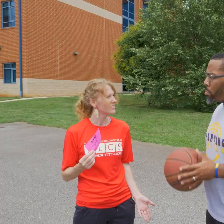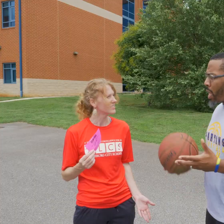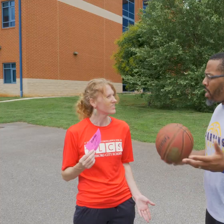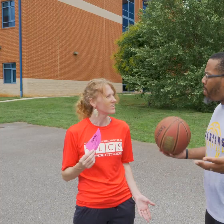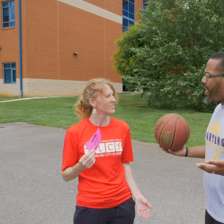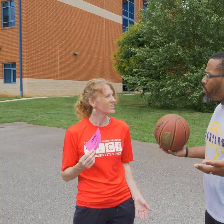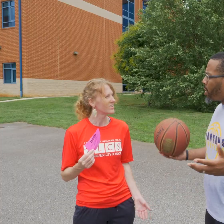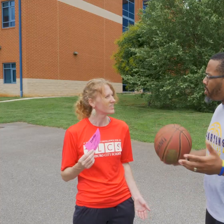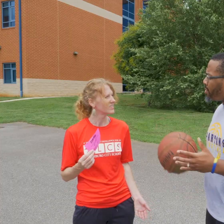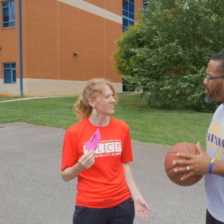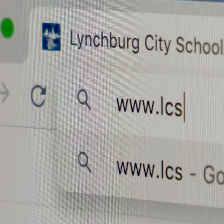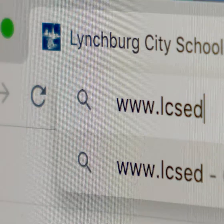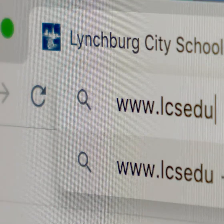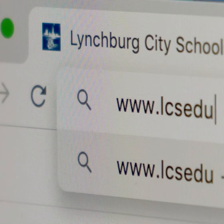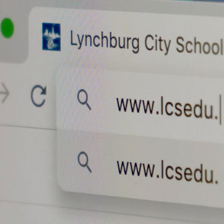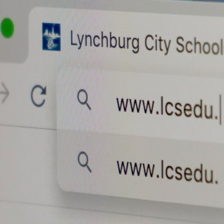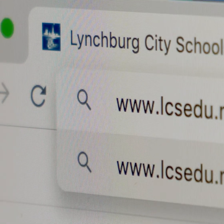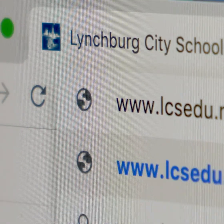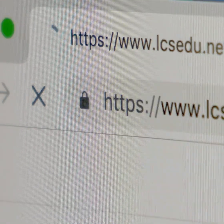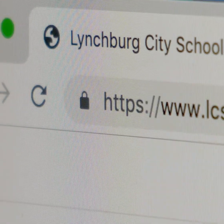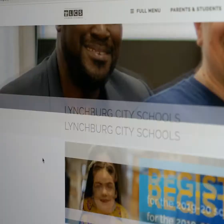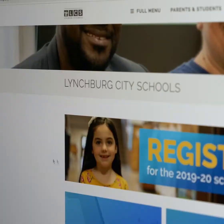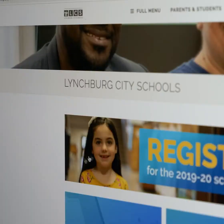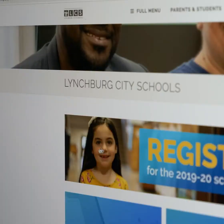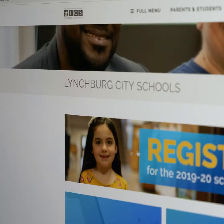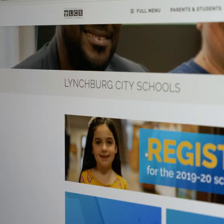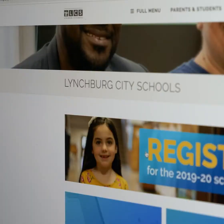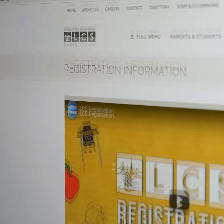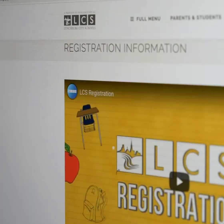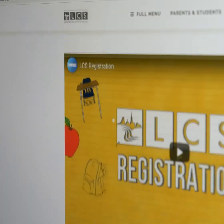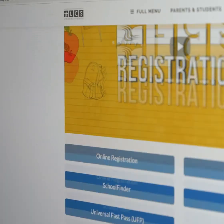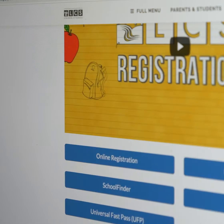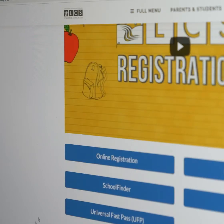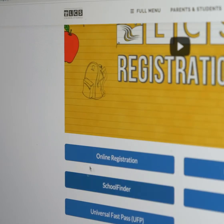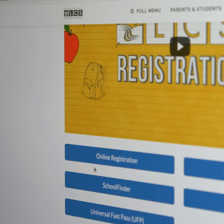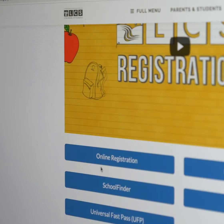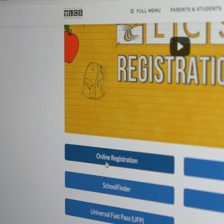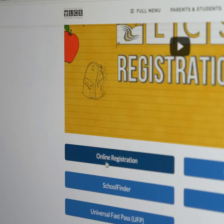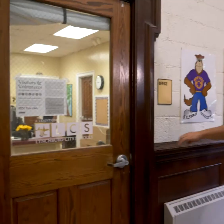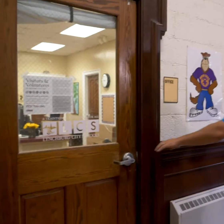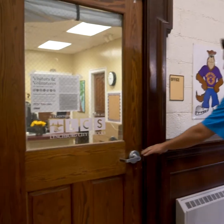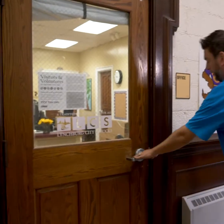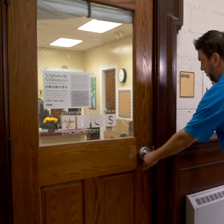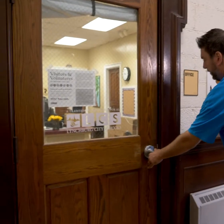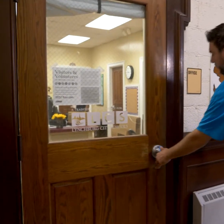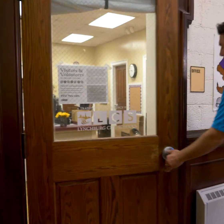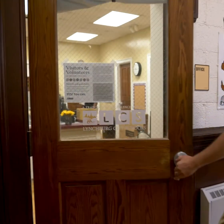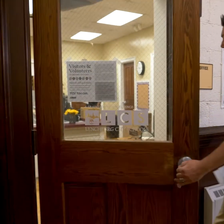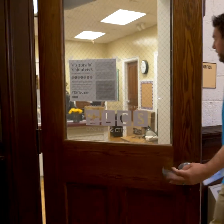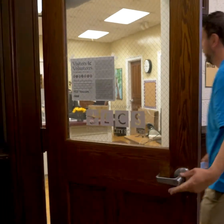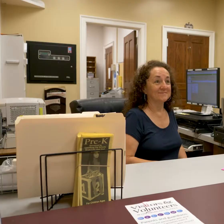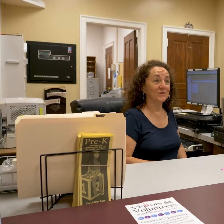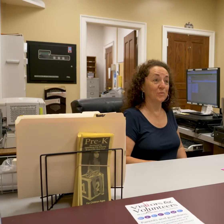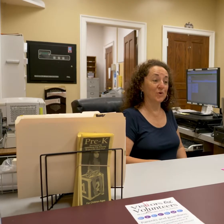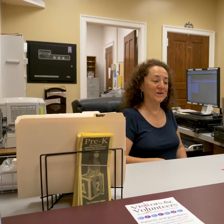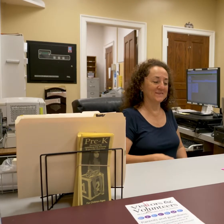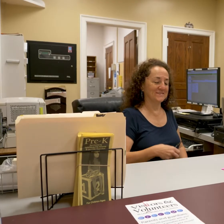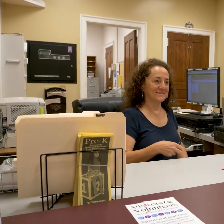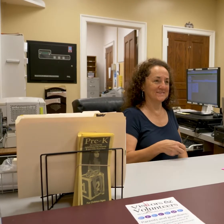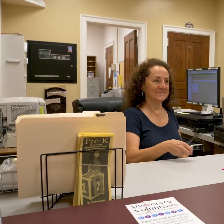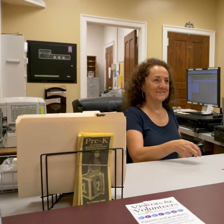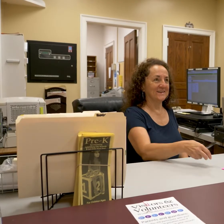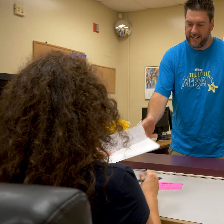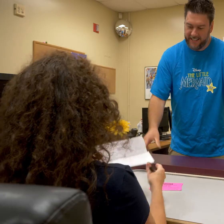August. How do I get one? Just complete the online registration application at our website and bring your two proofs of residency to any one of